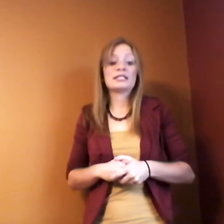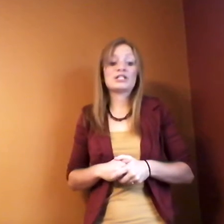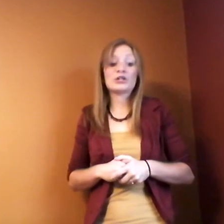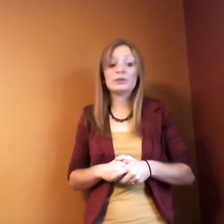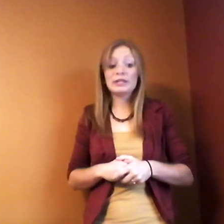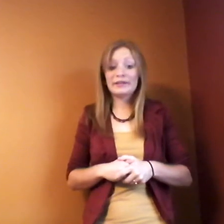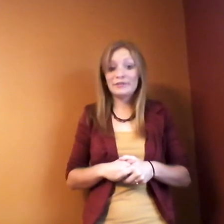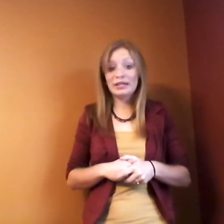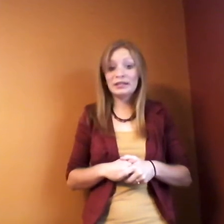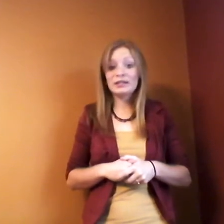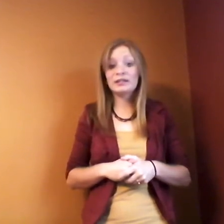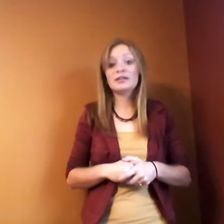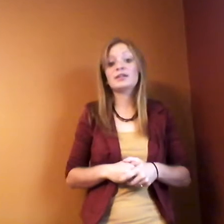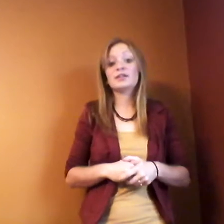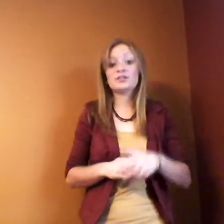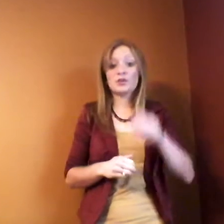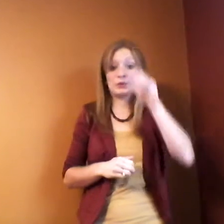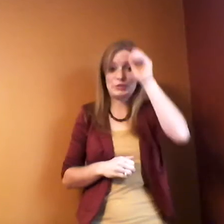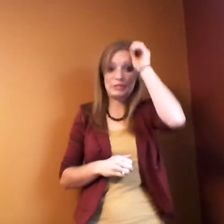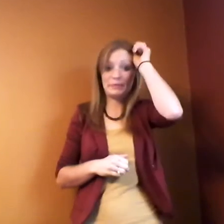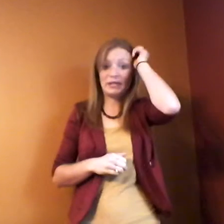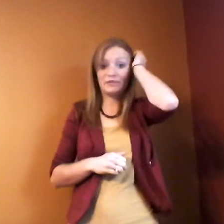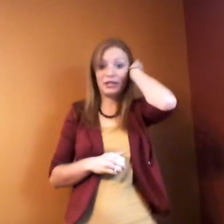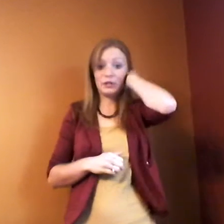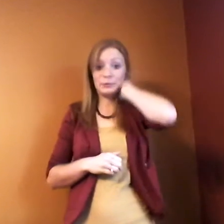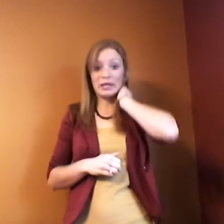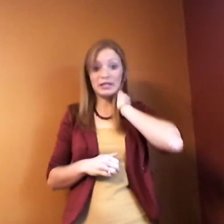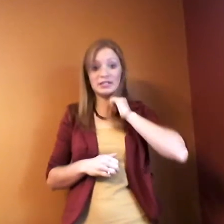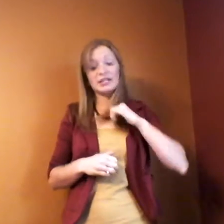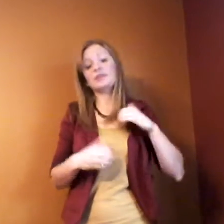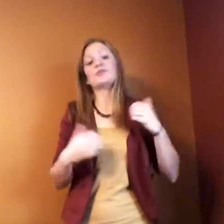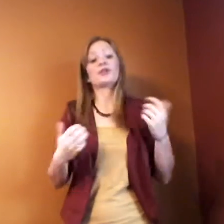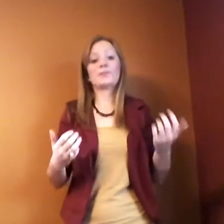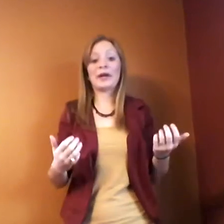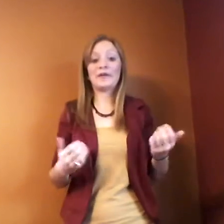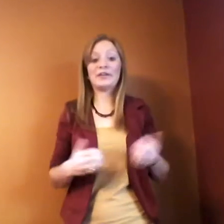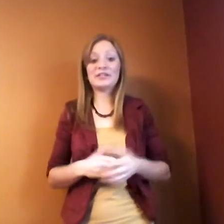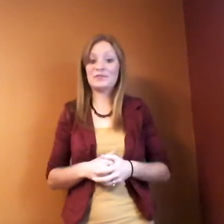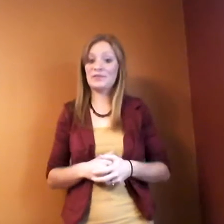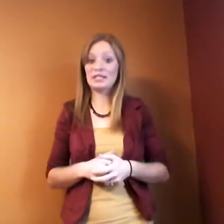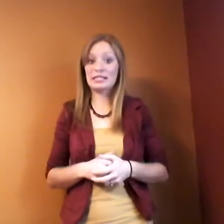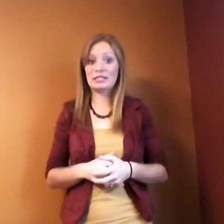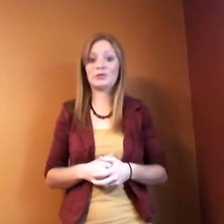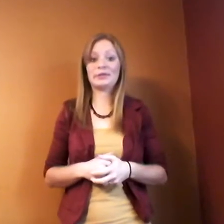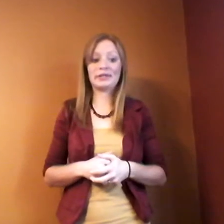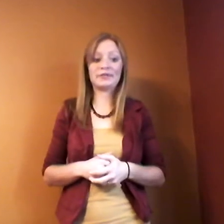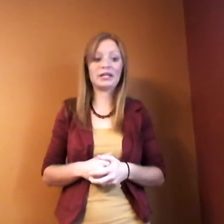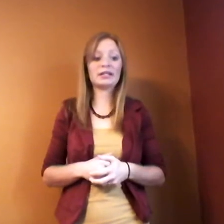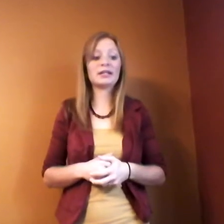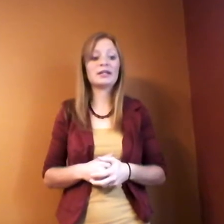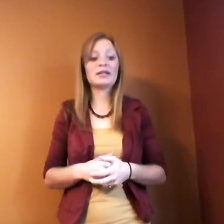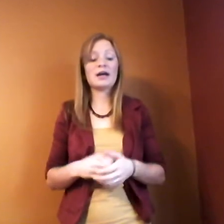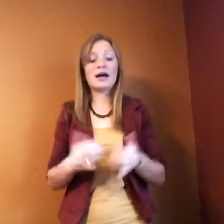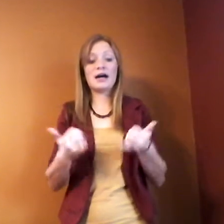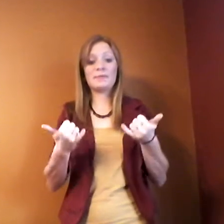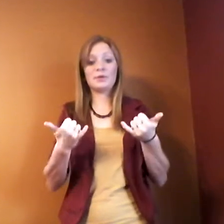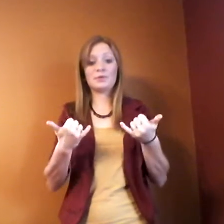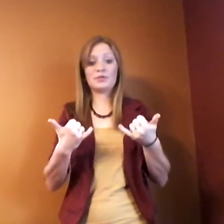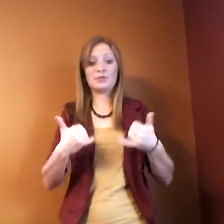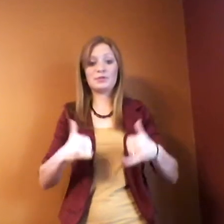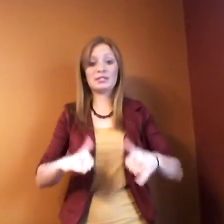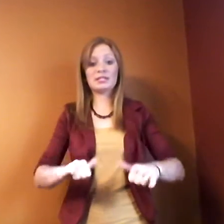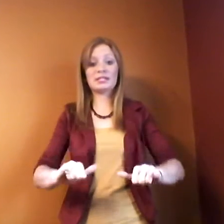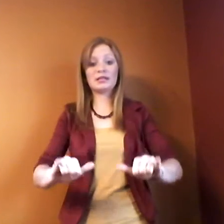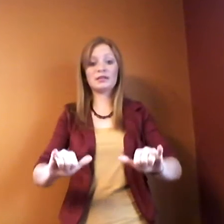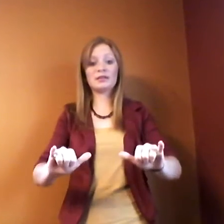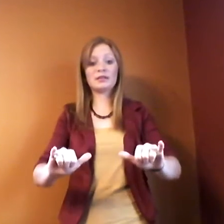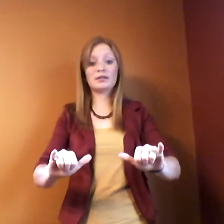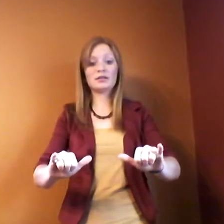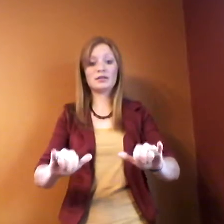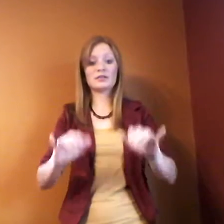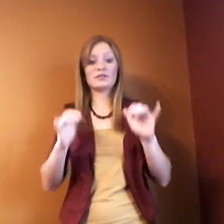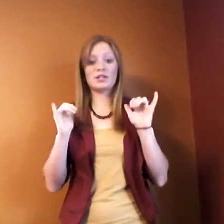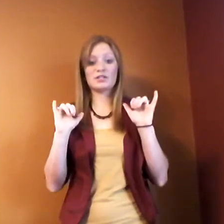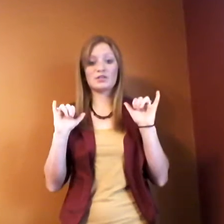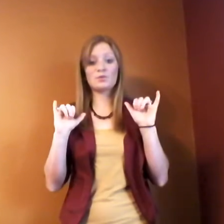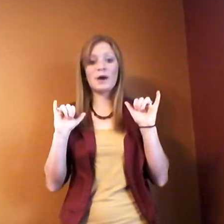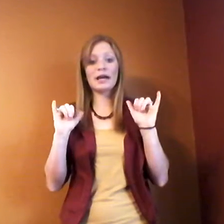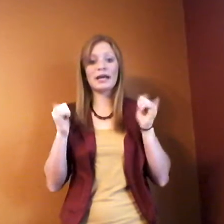Still living. So to speak of like a relative or your parents, if they're still living, you would do still. So that's 2 Y hands.